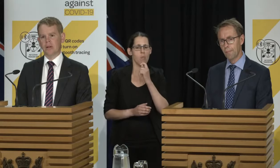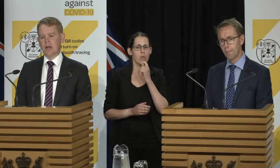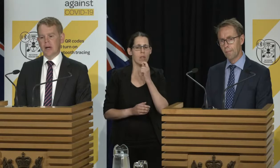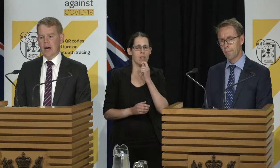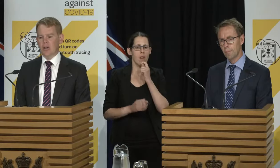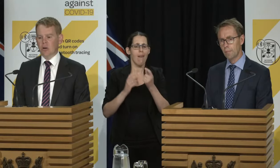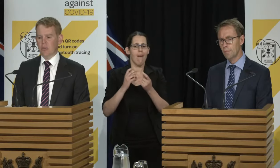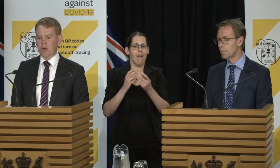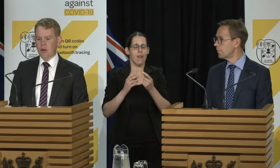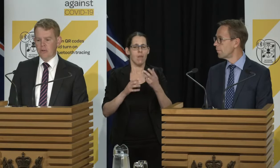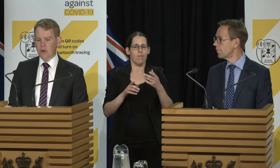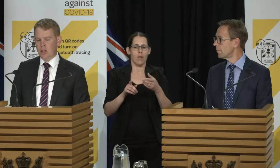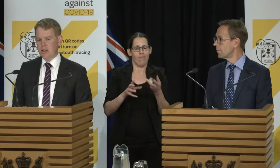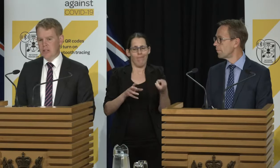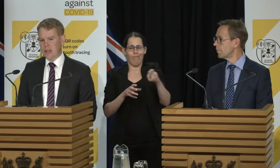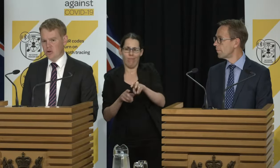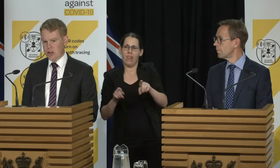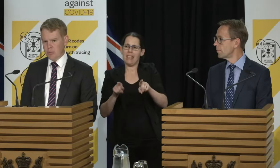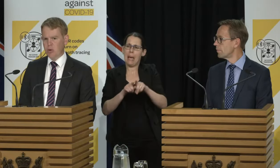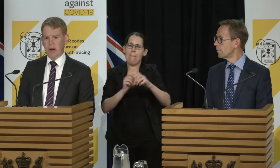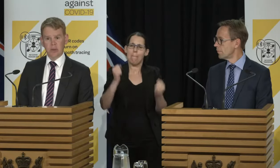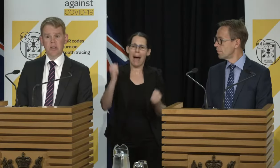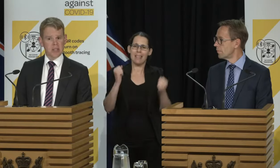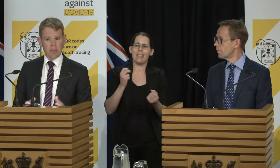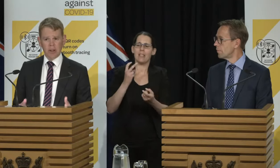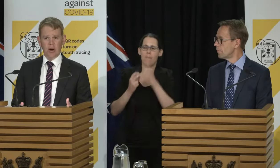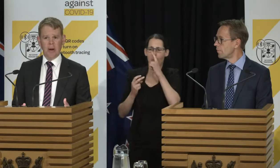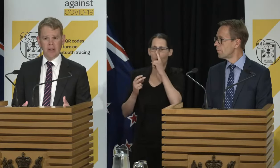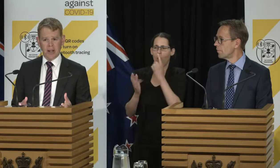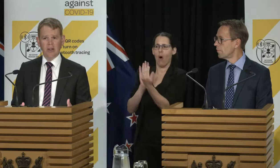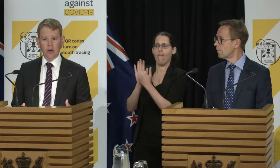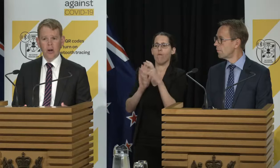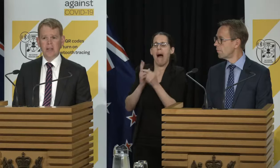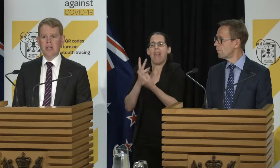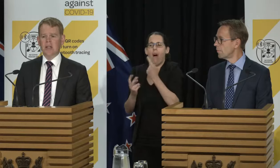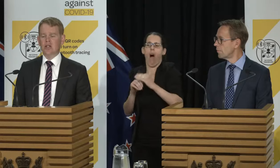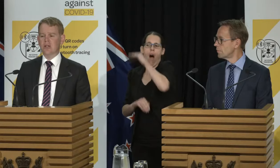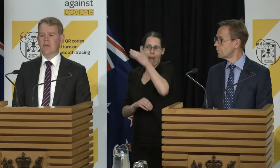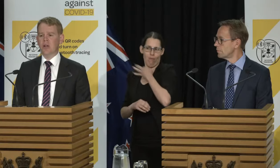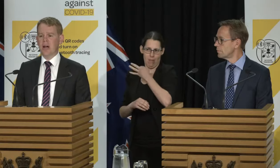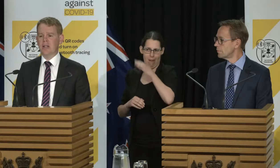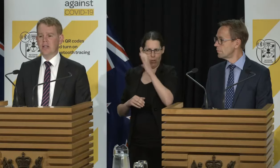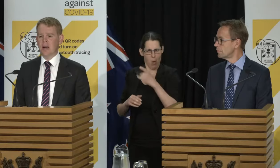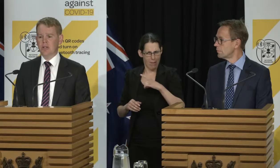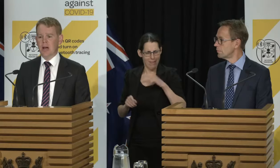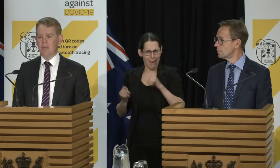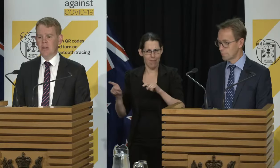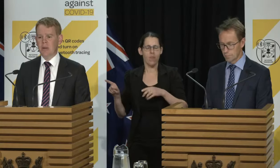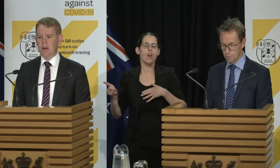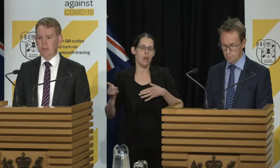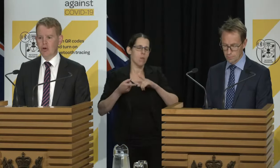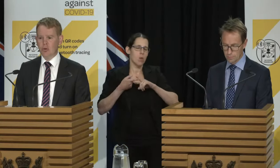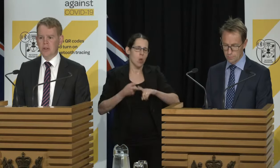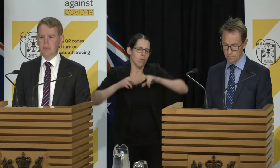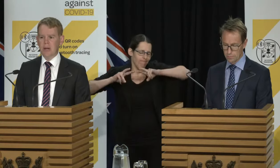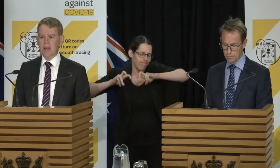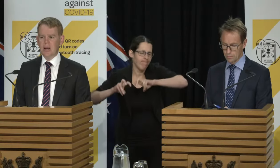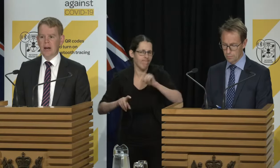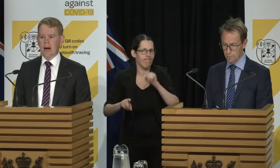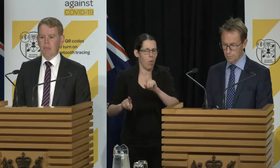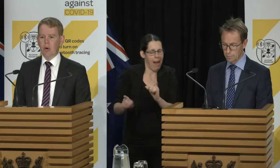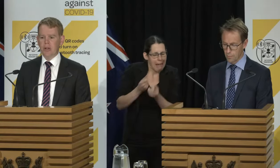is that happening? Look, we look very closely at the transport arrangements, and it's something that I'm having another look at just to fully understand what's happening there. People